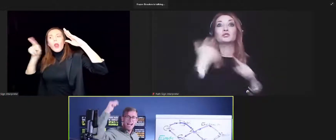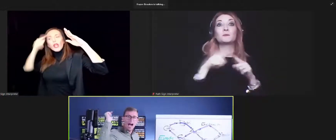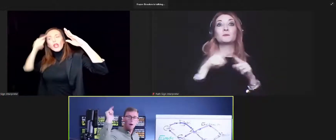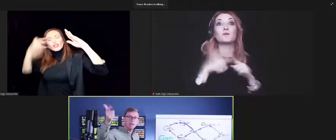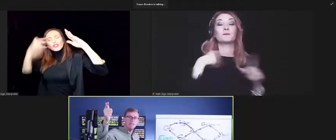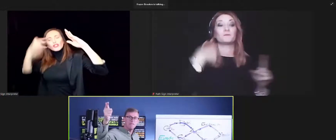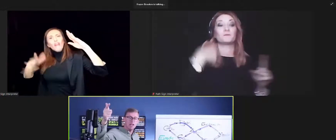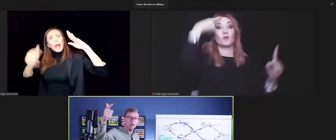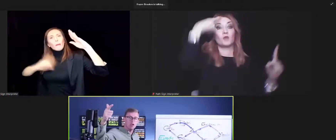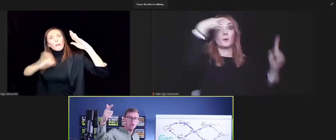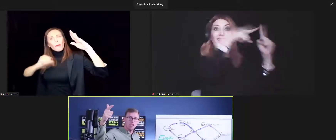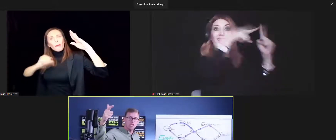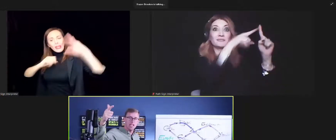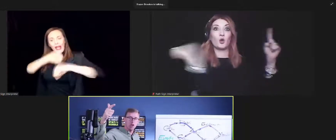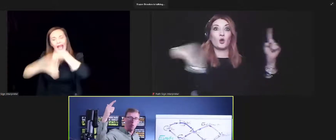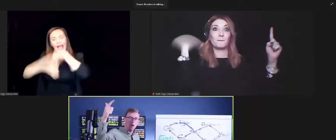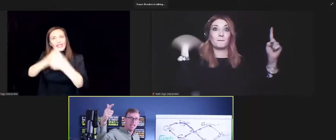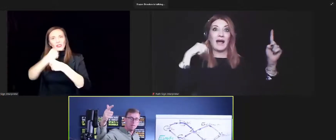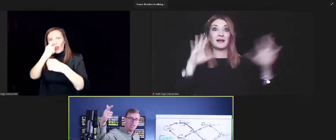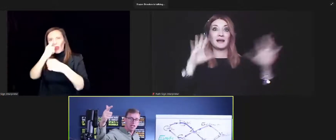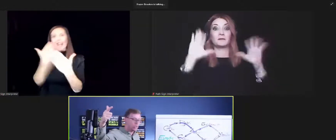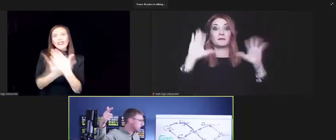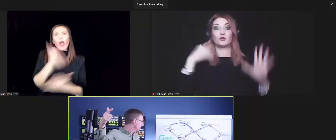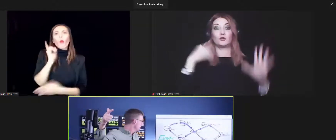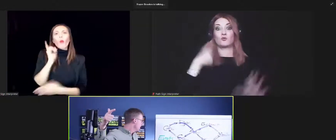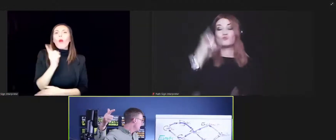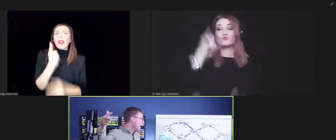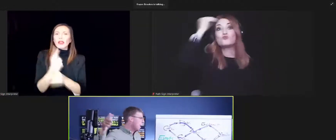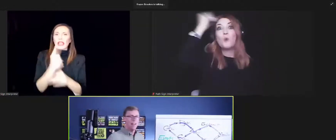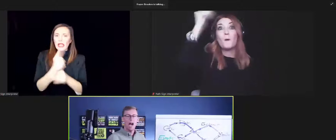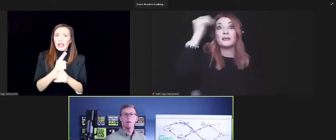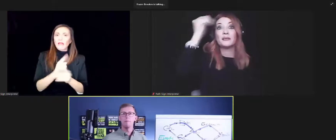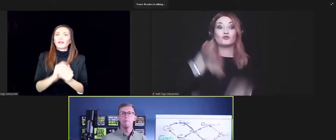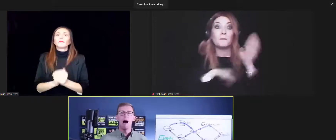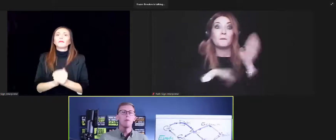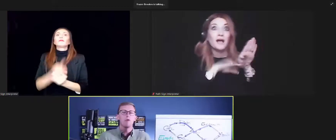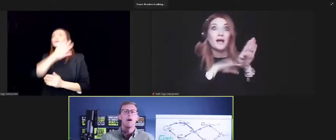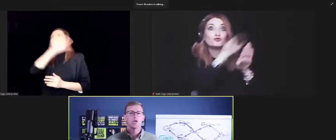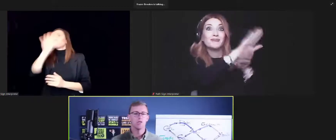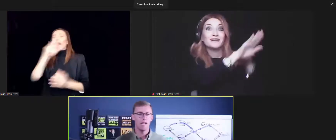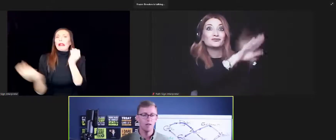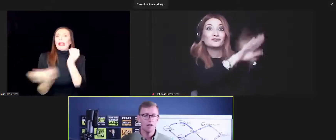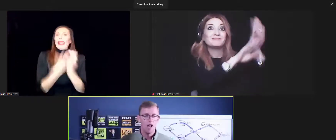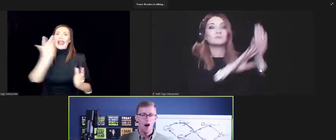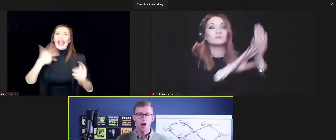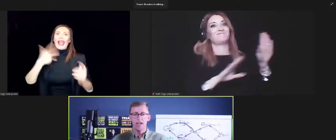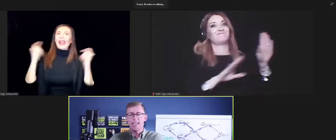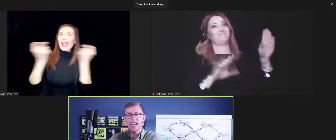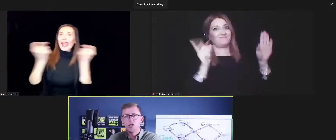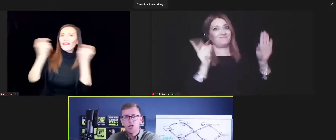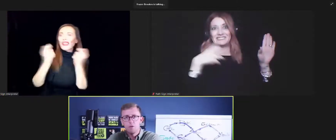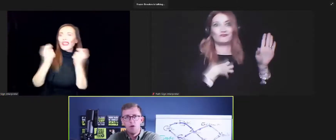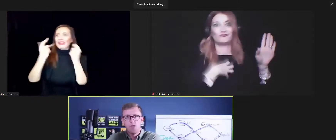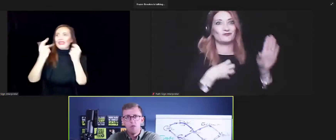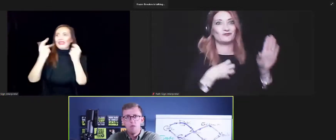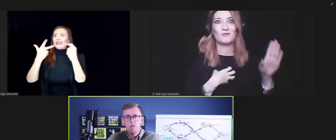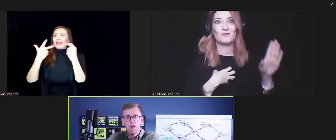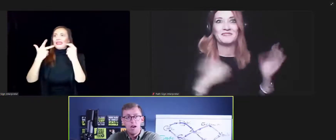attend? How many invitations are you going to send on a weekly basis? And how much personal development are you going to get